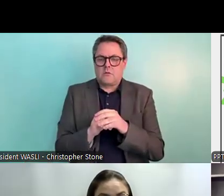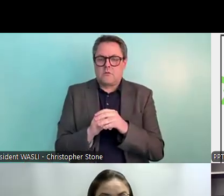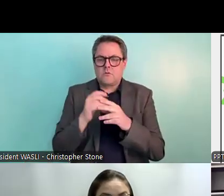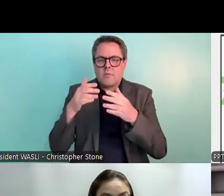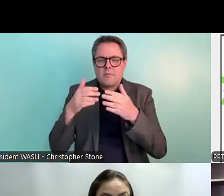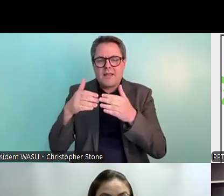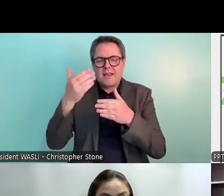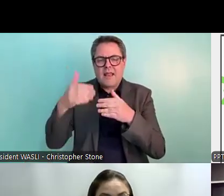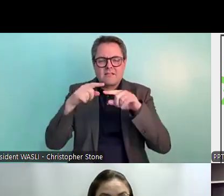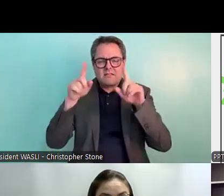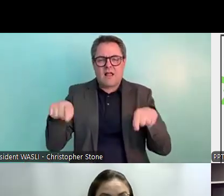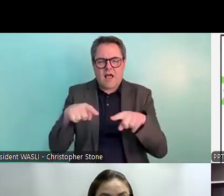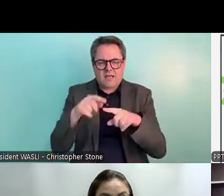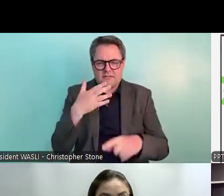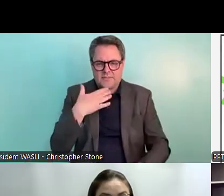Okay.